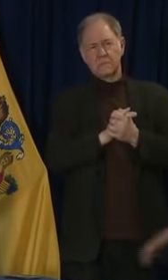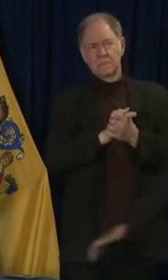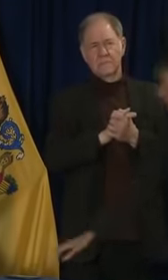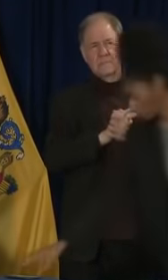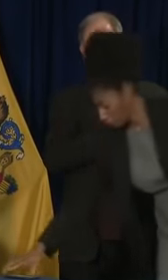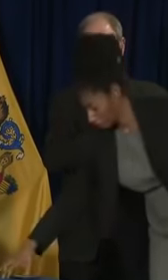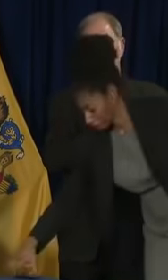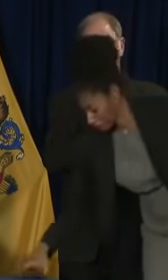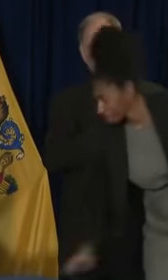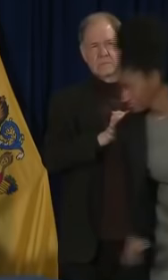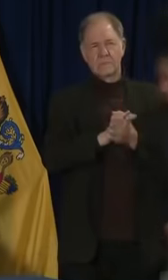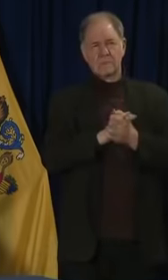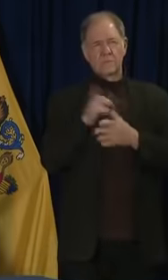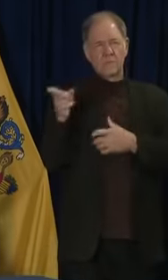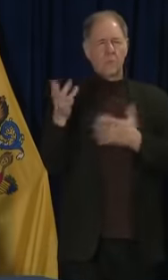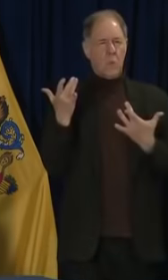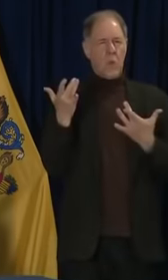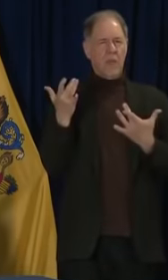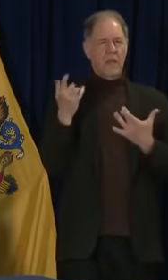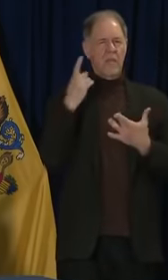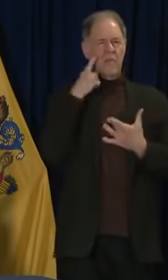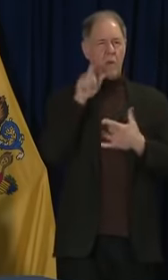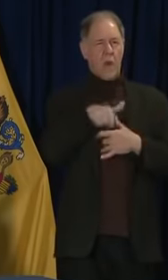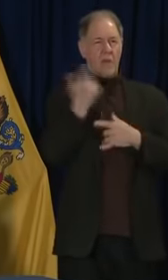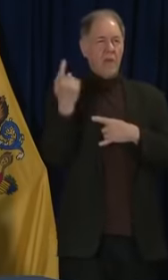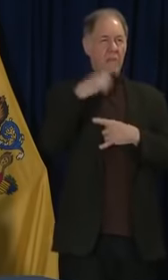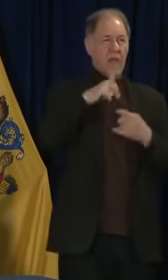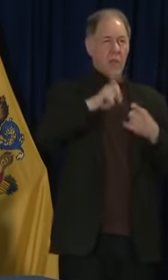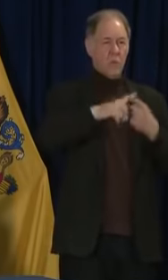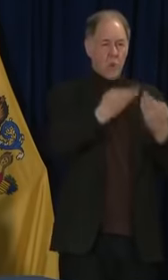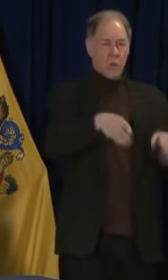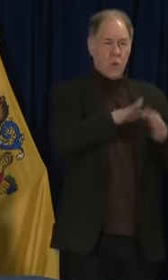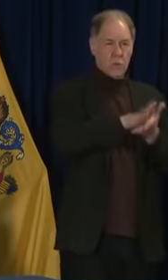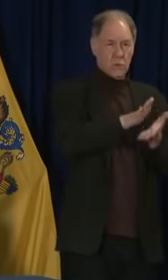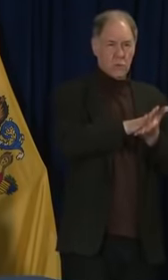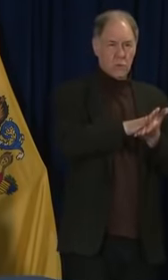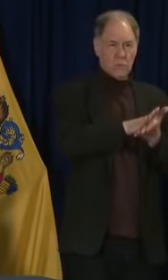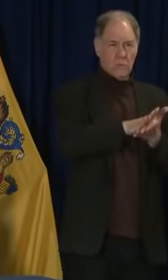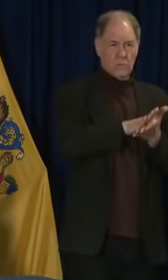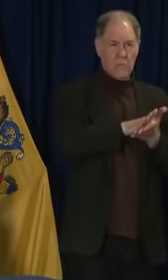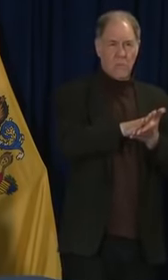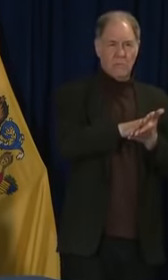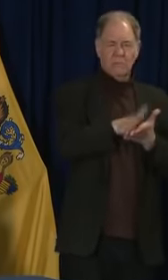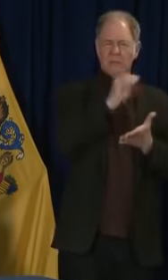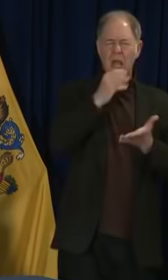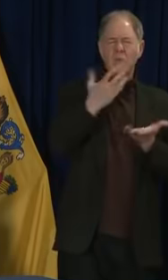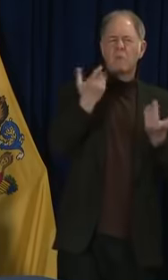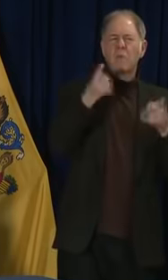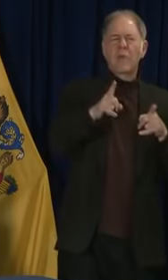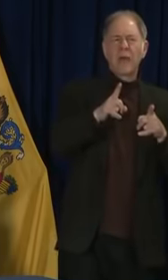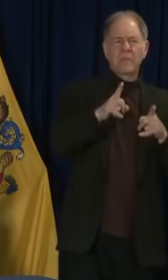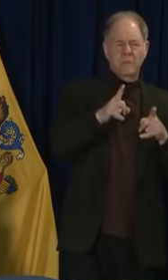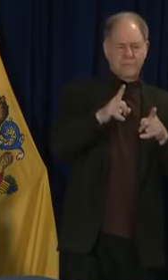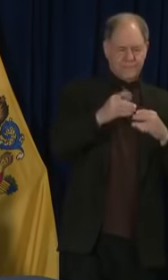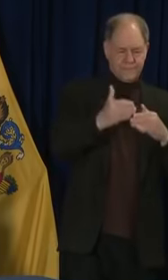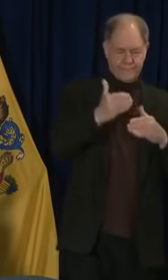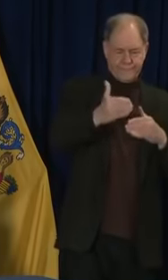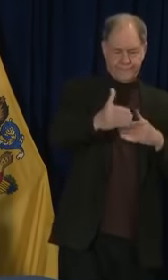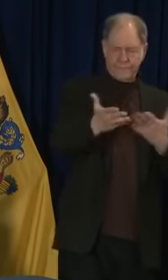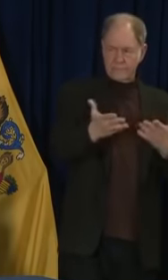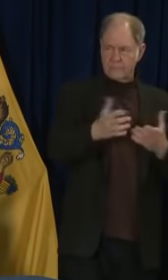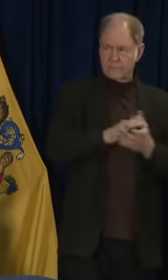that you're waiting for another day to make this closure order effective? And speak to what's going to happen in the next day that hasn't happened already for